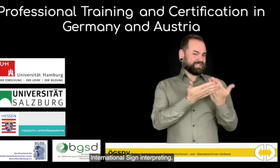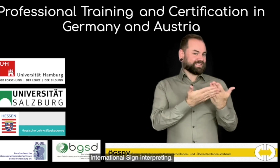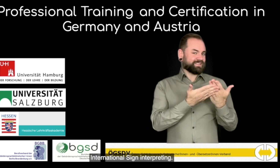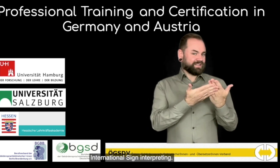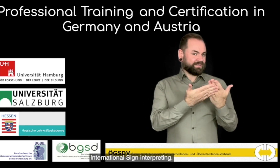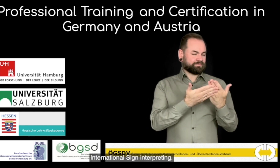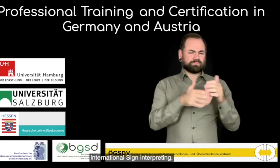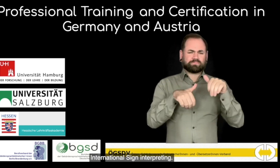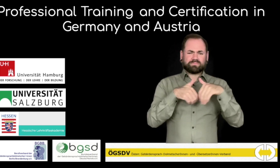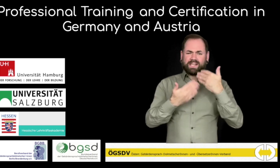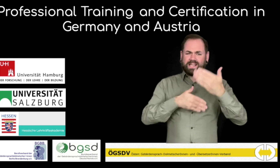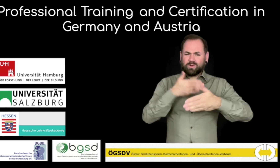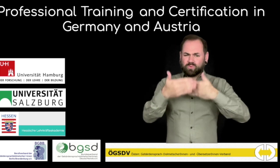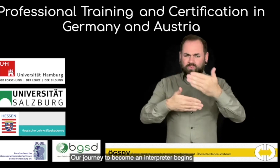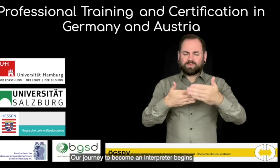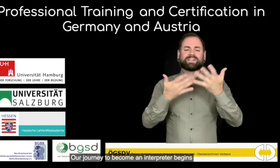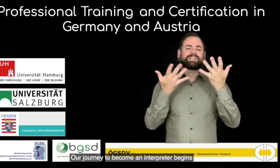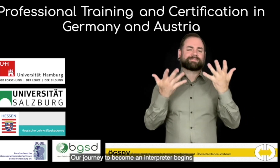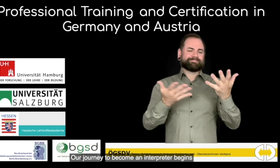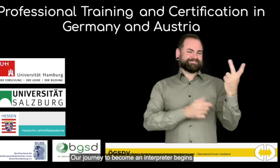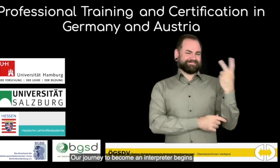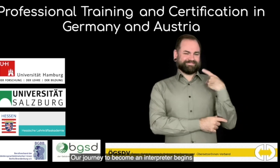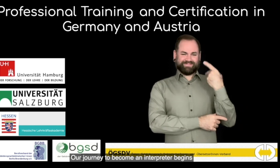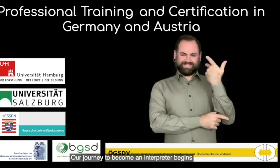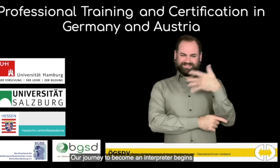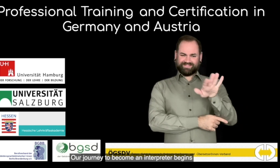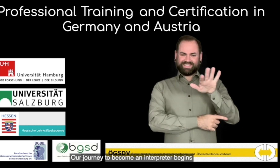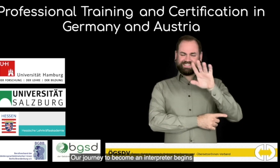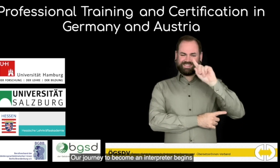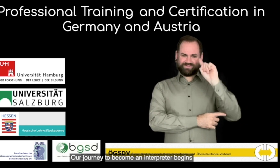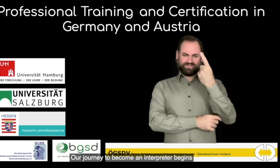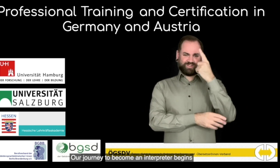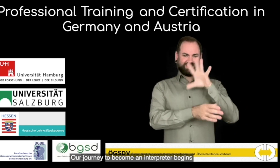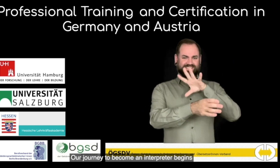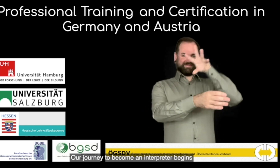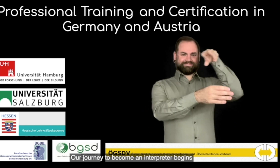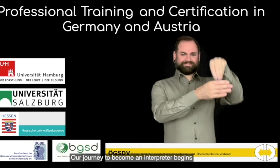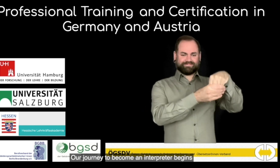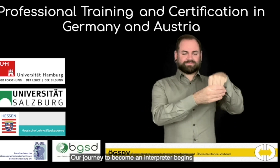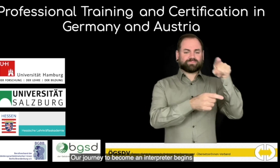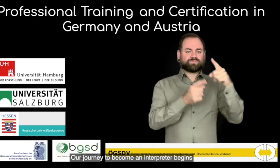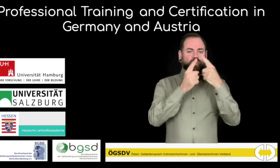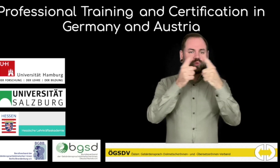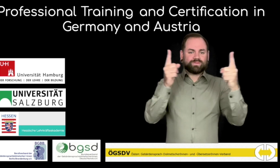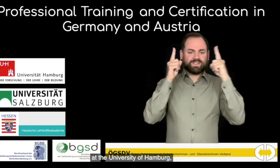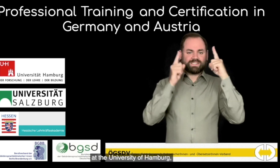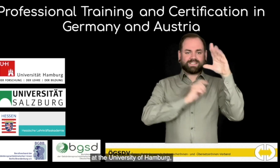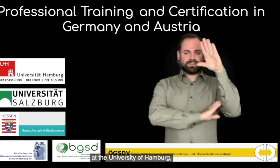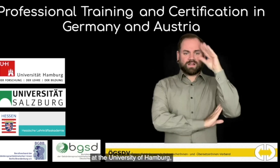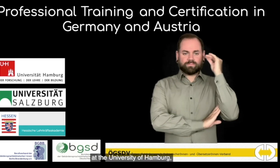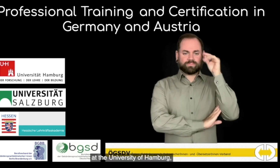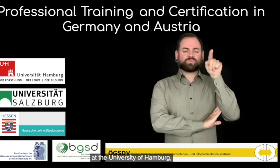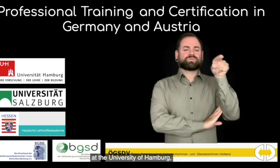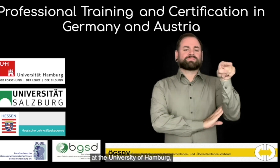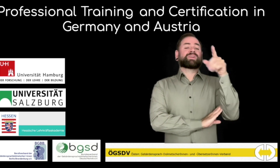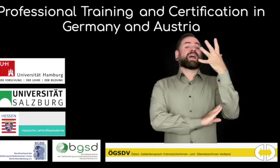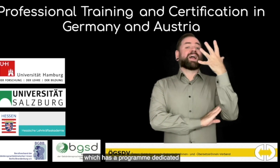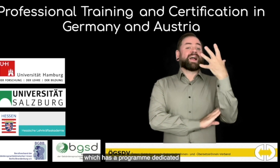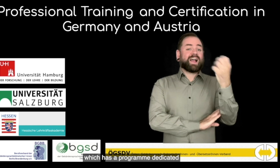Our journey to become an interpreter begins at the University of Hamburg, which has a program dedicated to sign language interpreting with a specific strand